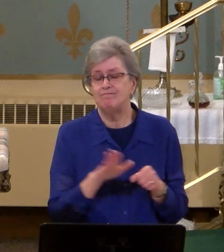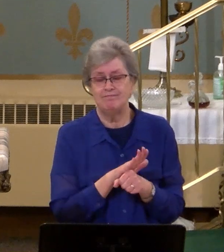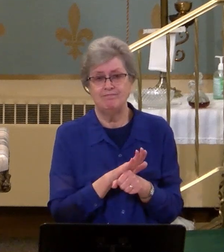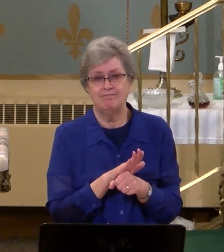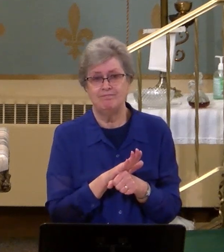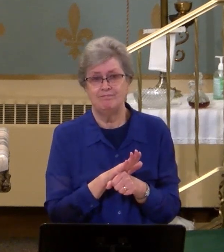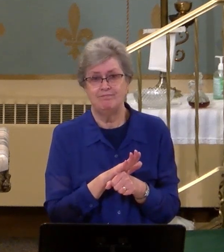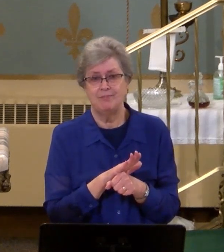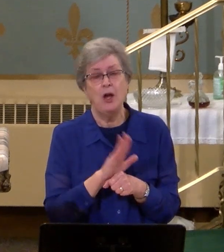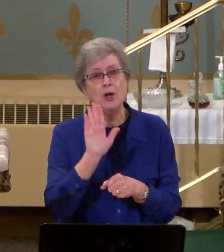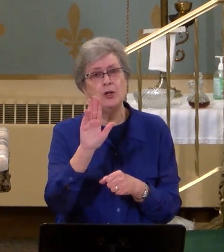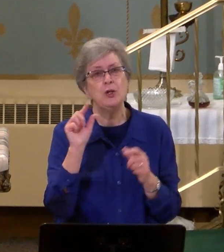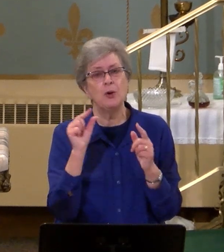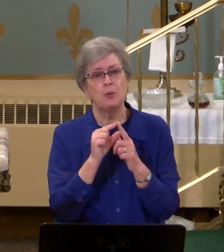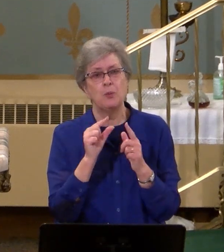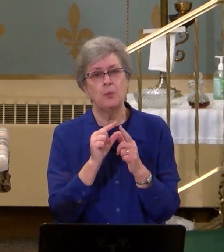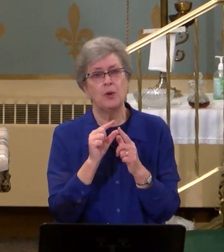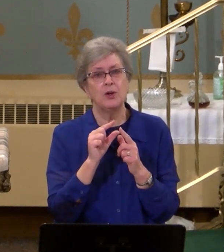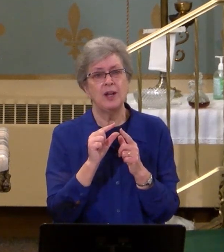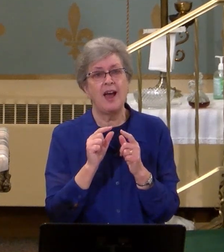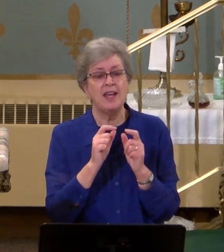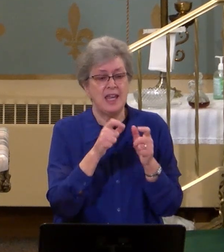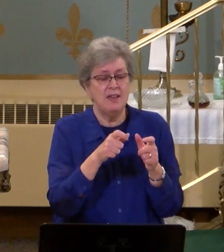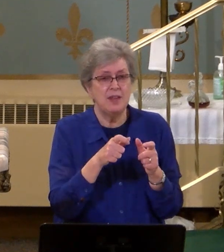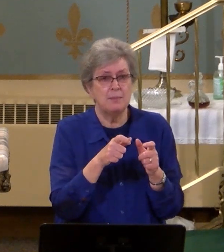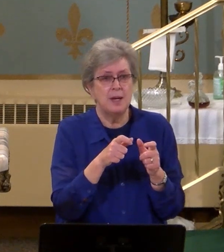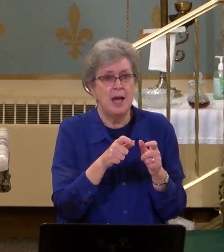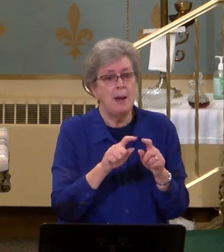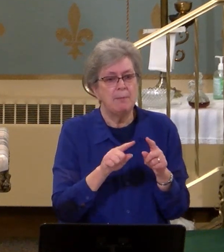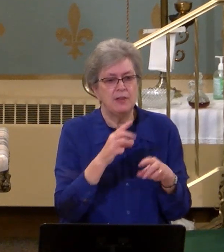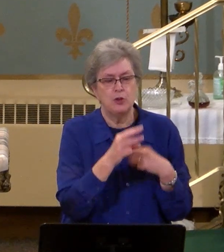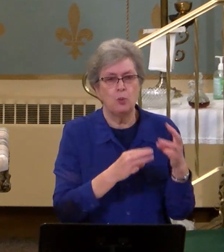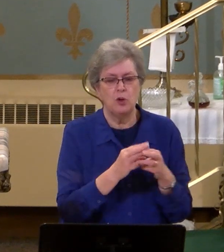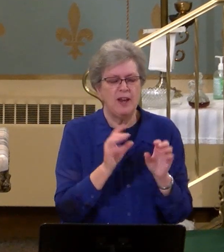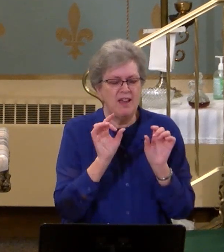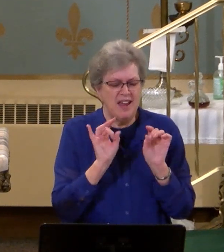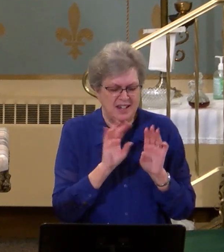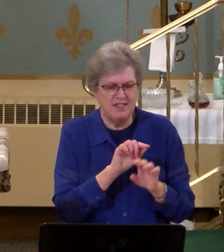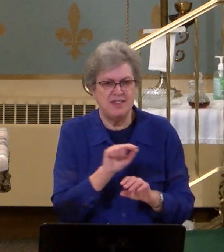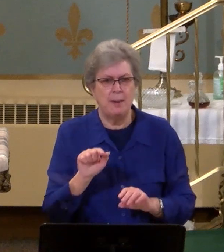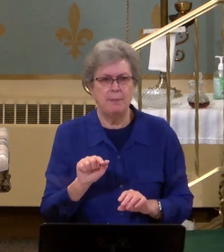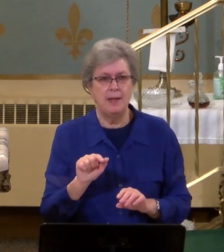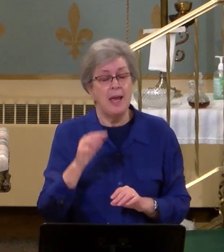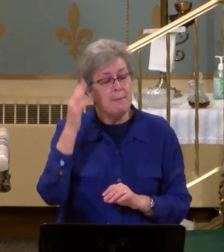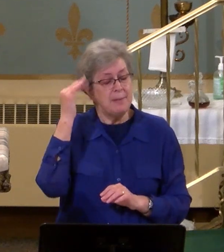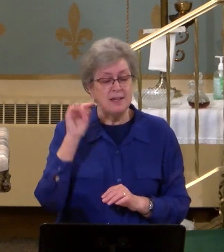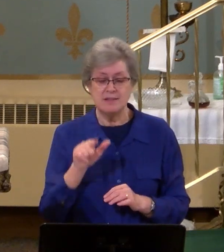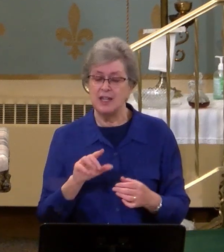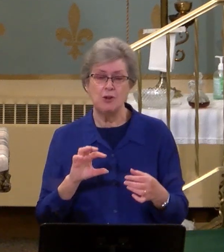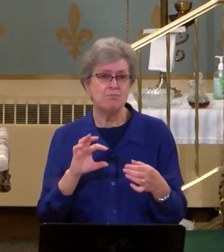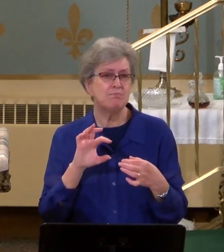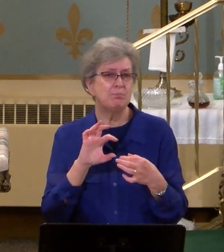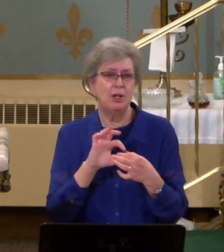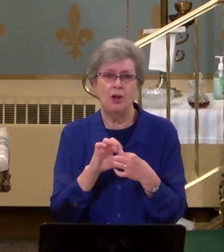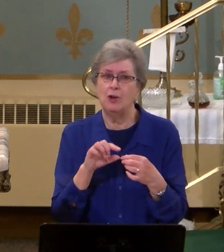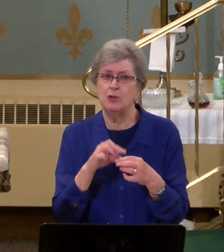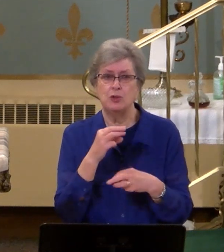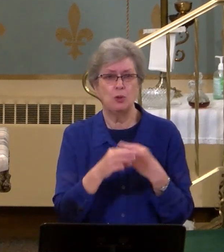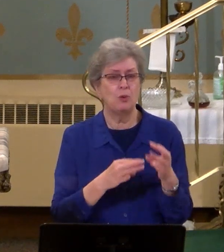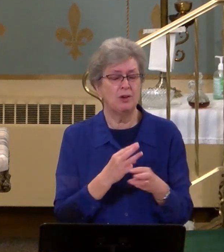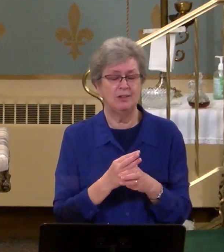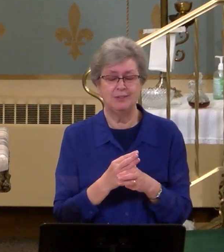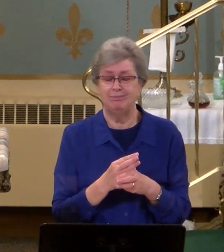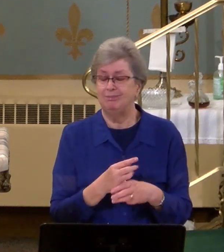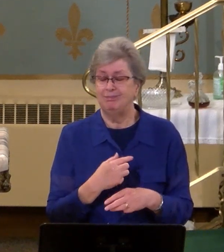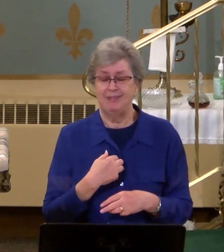gave them your word, and the world hated them, because they do not belong to the world any more than